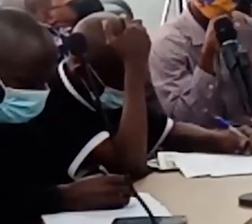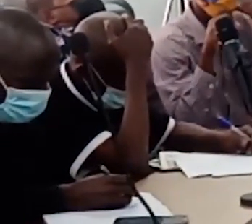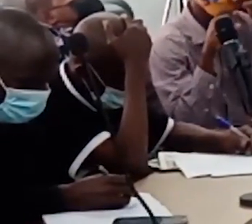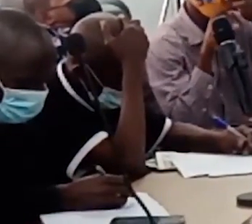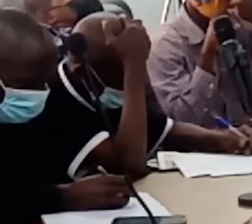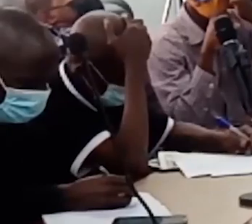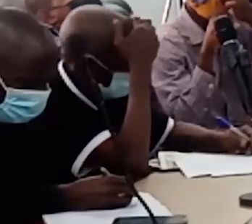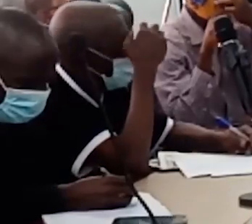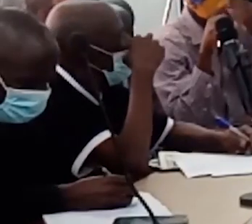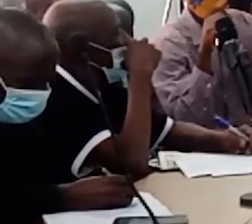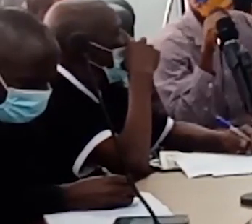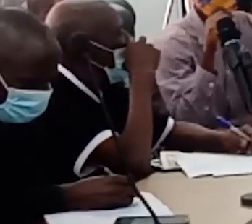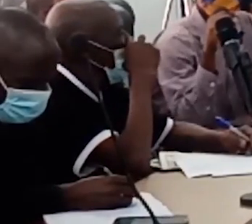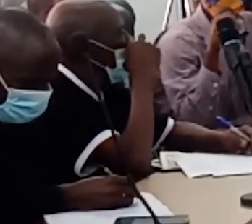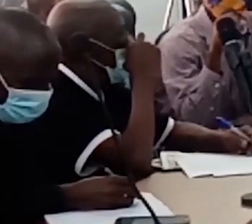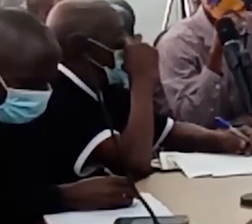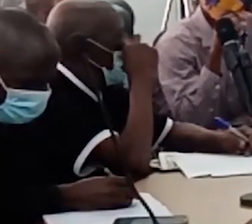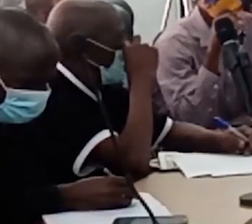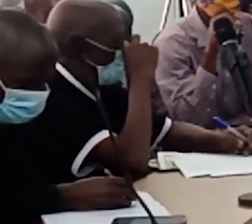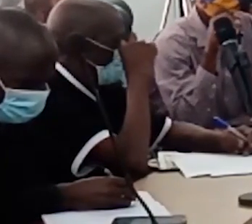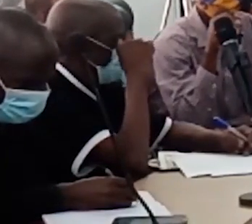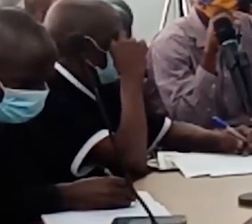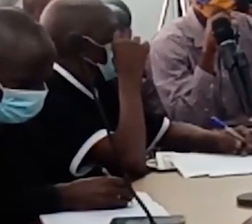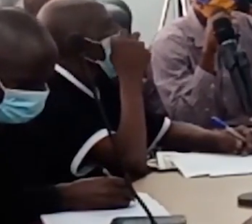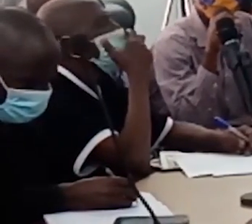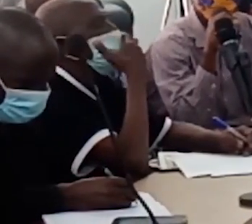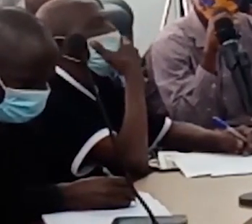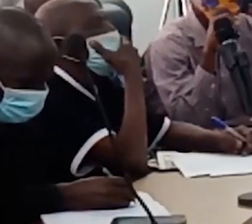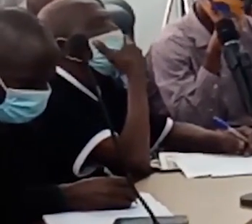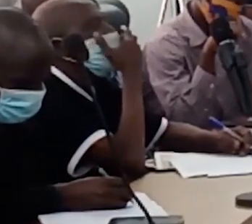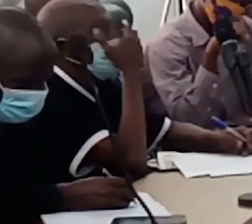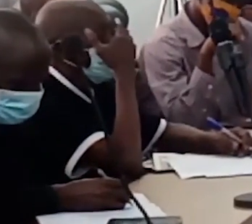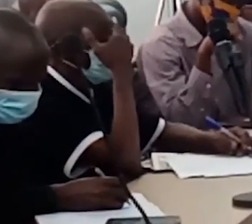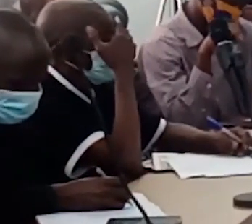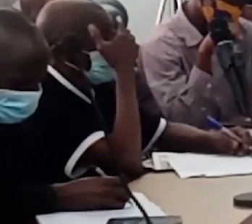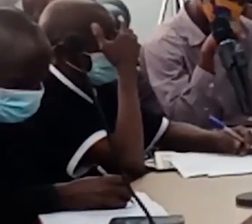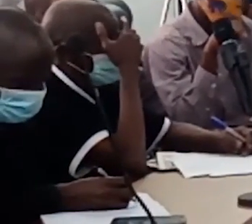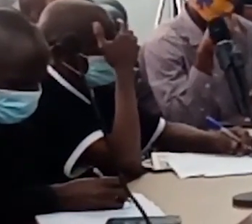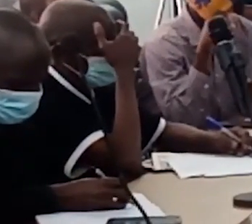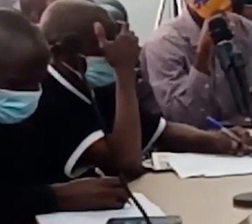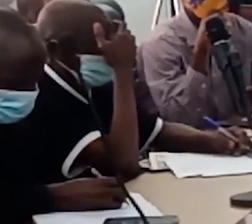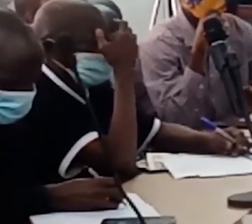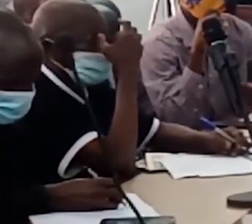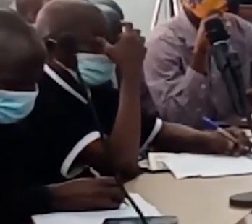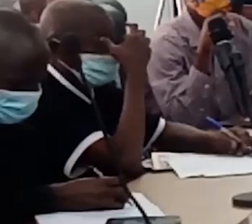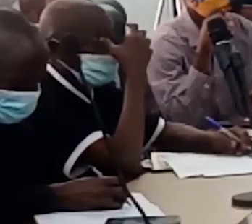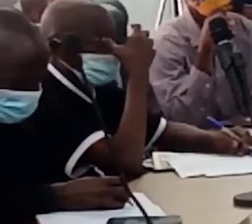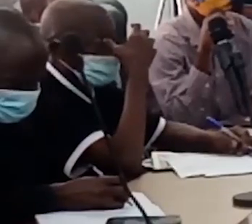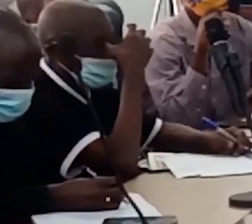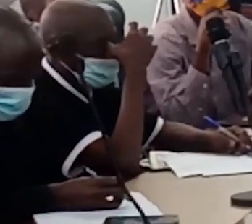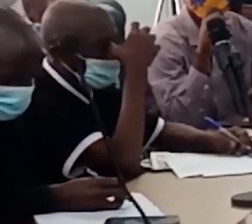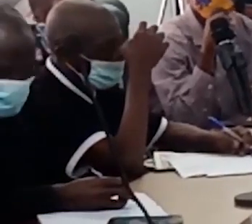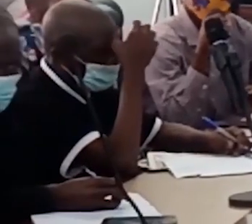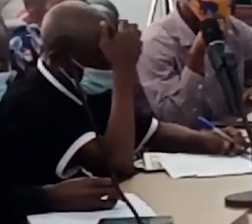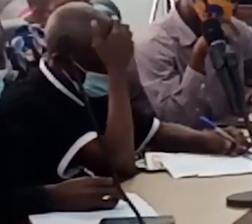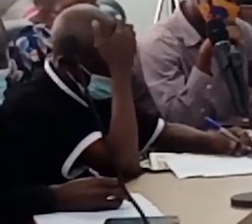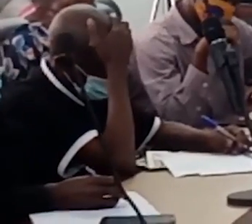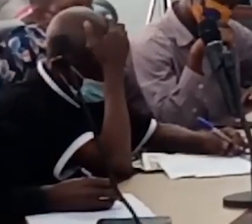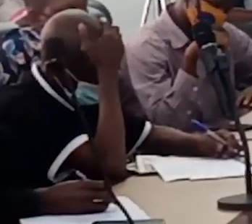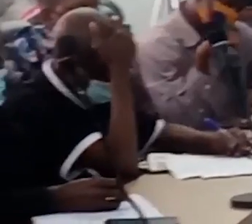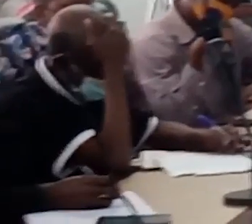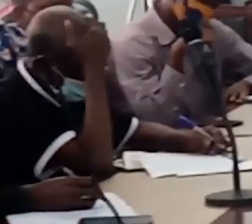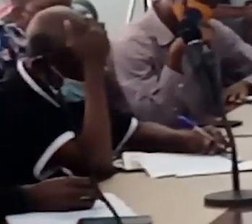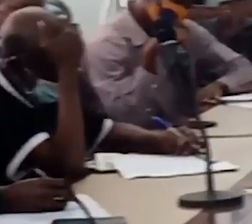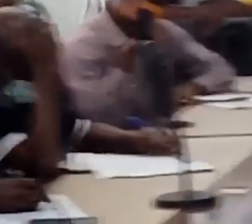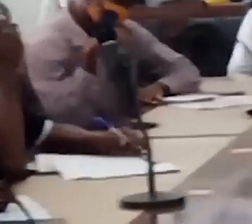I want you to do an internal analysis for us to know which area around the Western area you